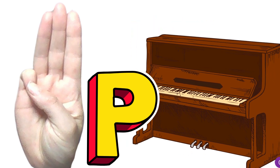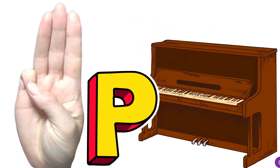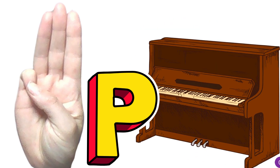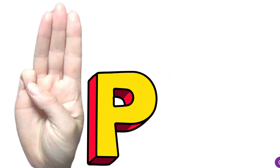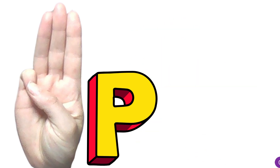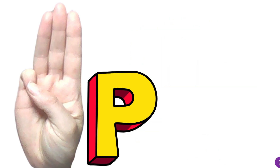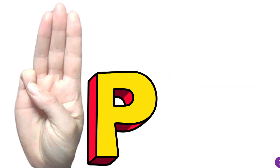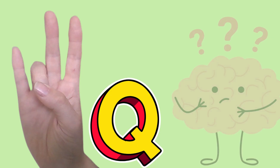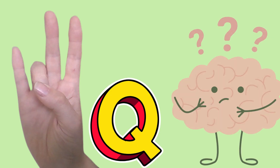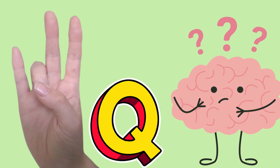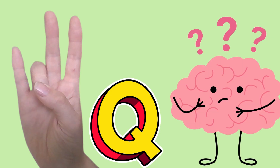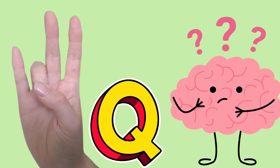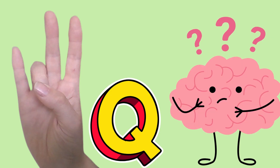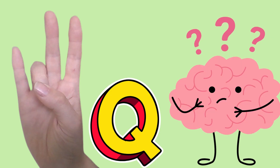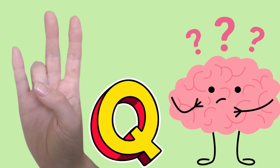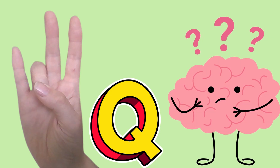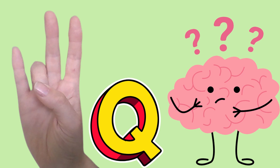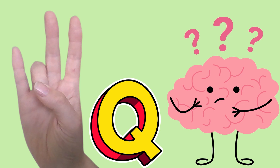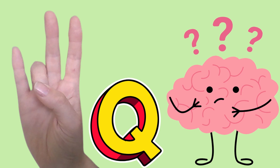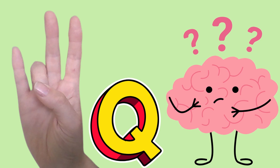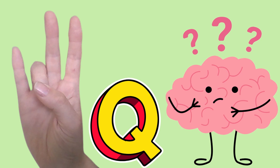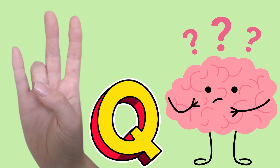Piano. Q is for question.